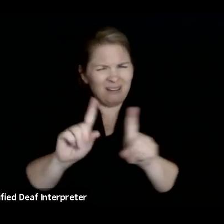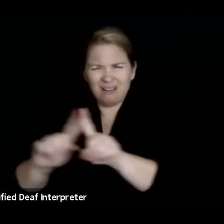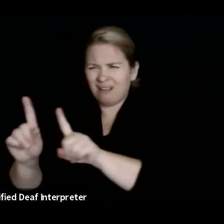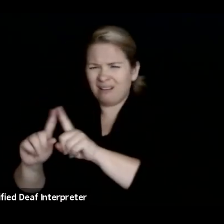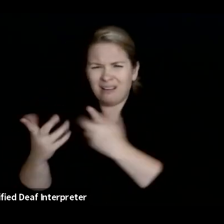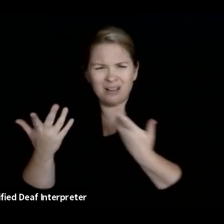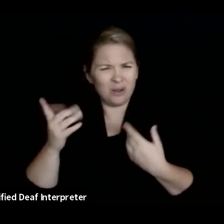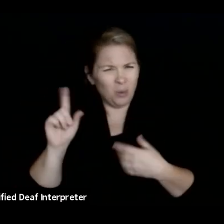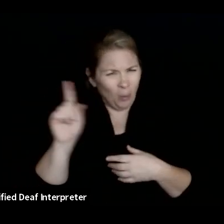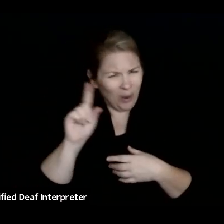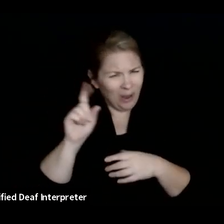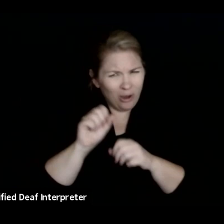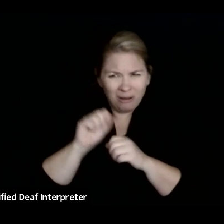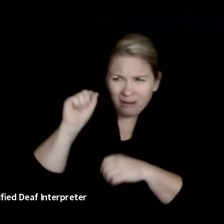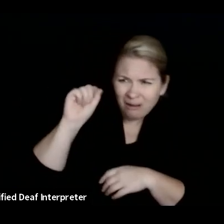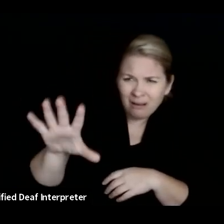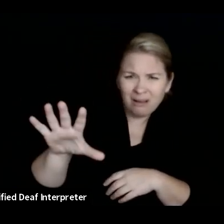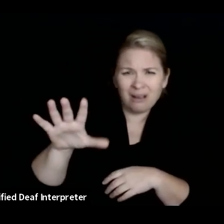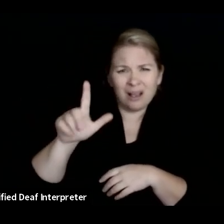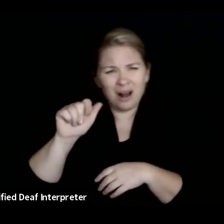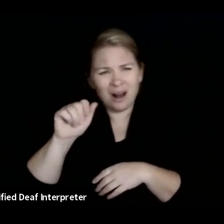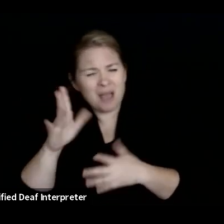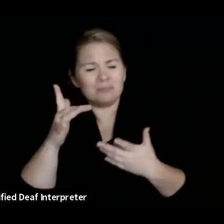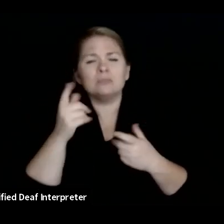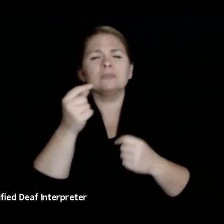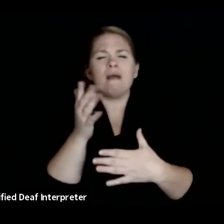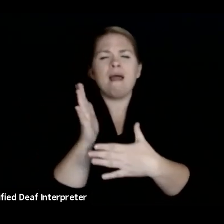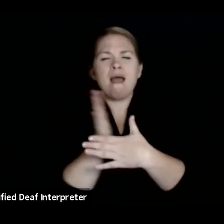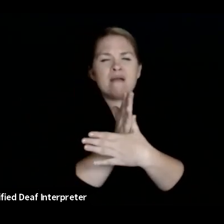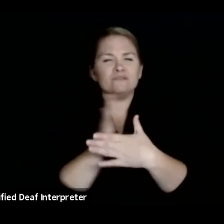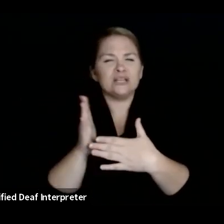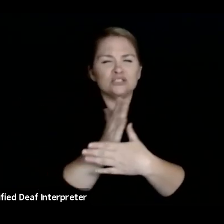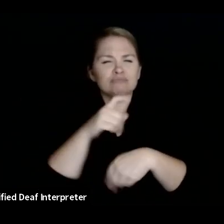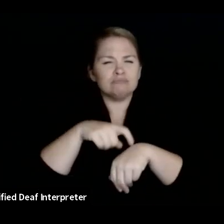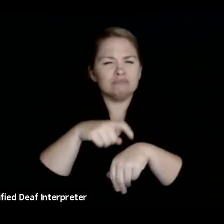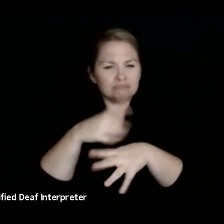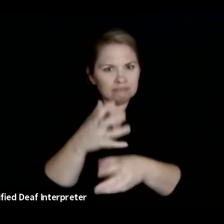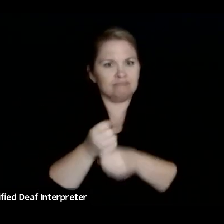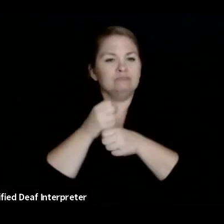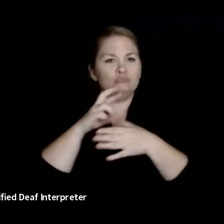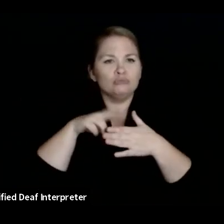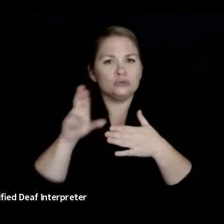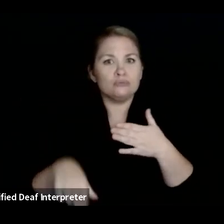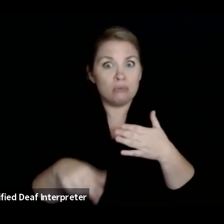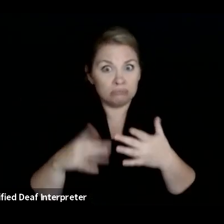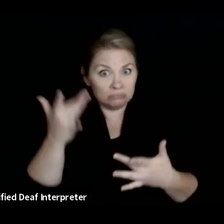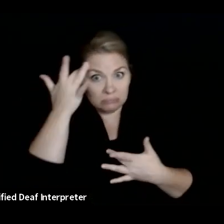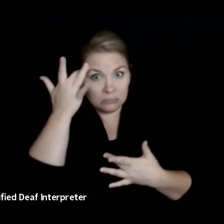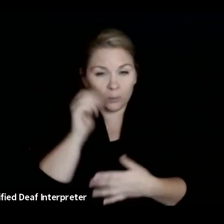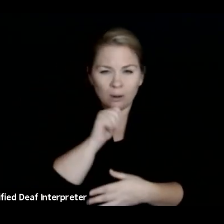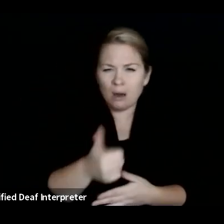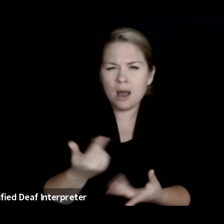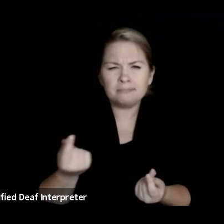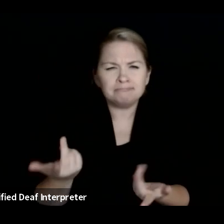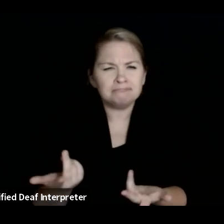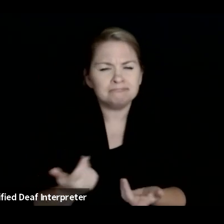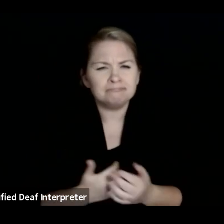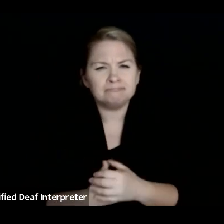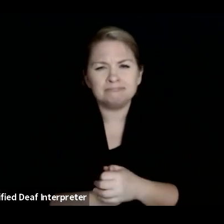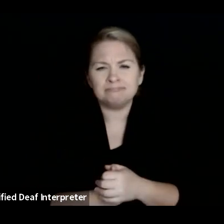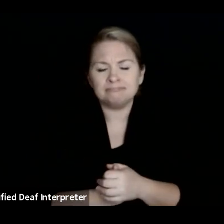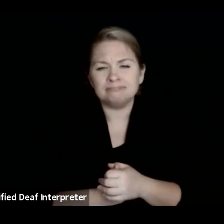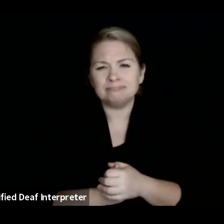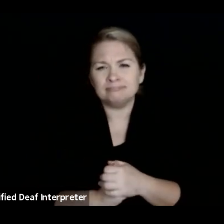taken? And then I guess my other question related to that is it a good idea for Minnesotans who maybe want to get a test back sooner to call and ask where tests are